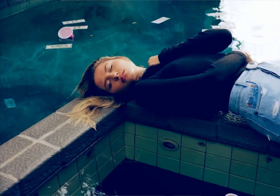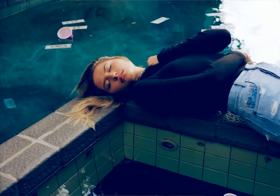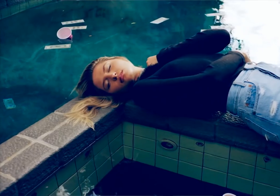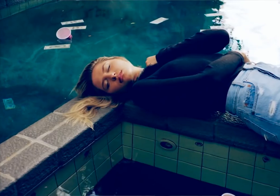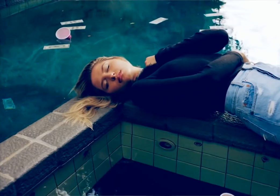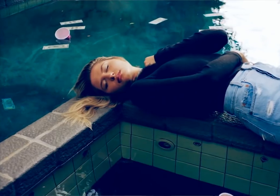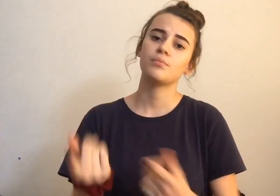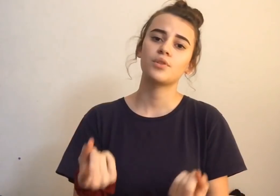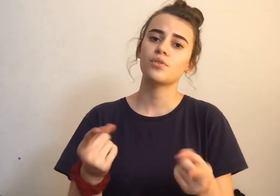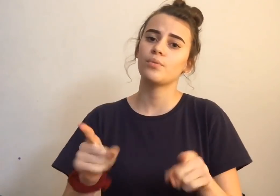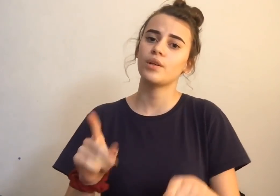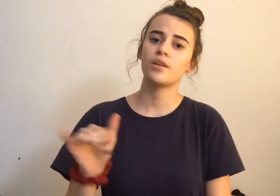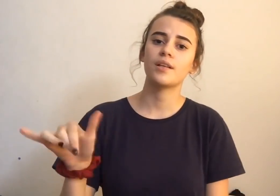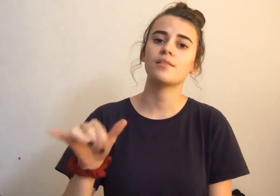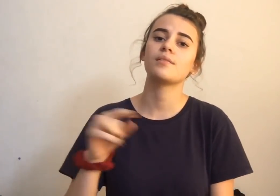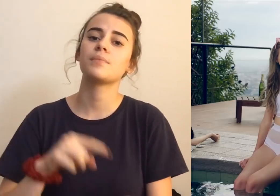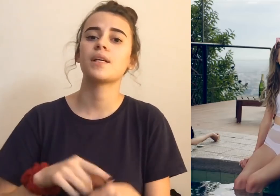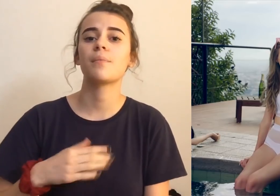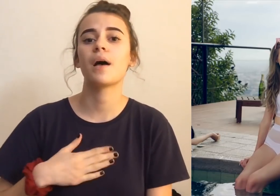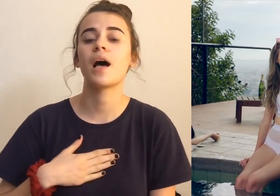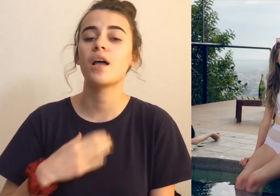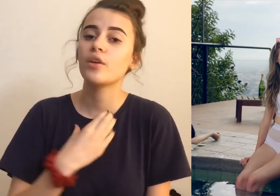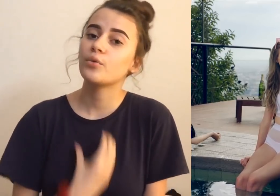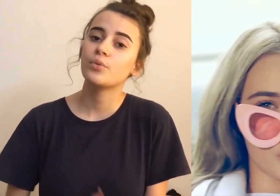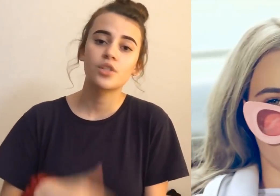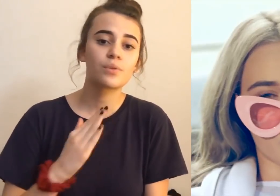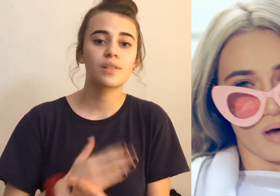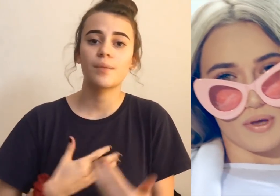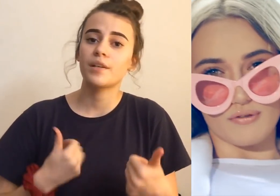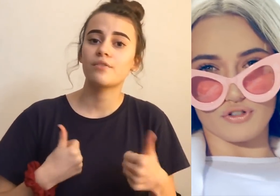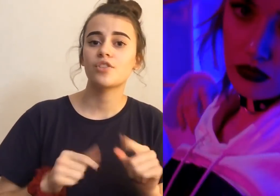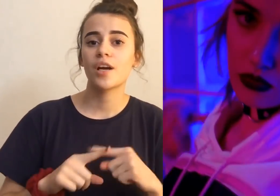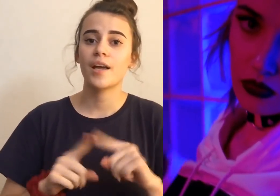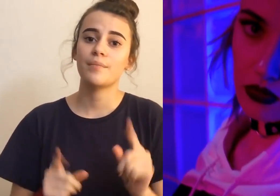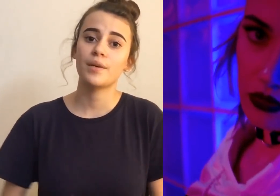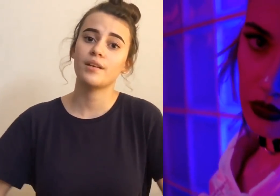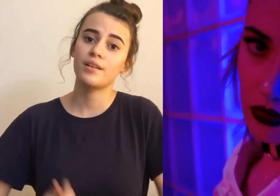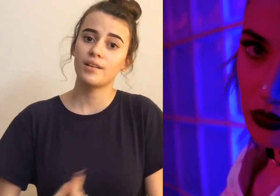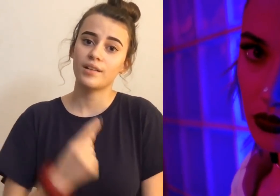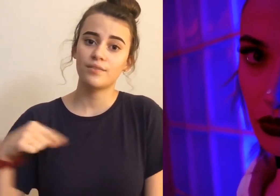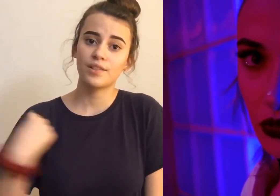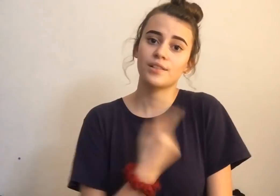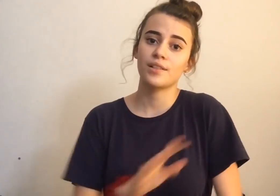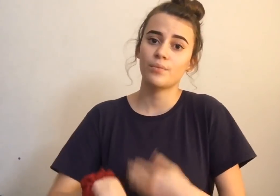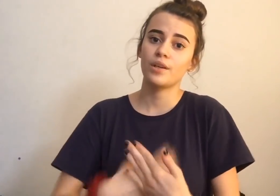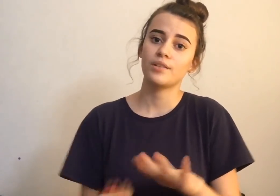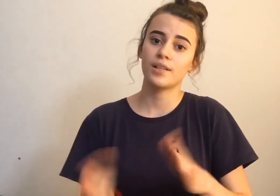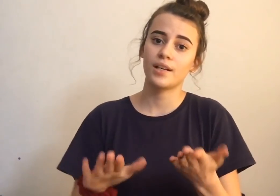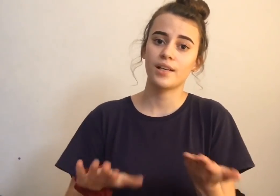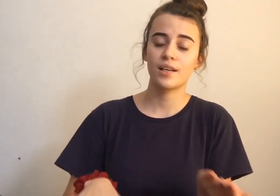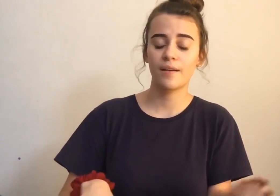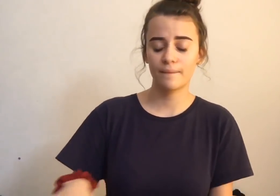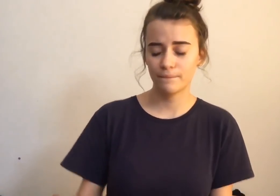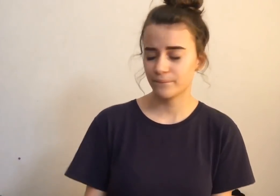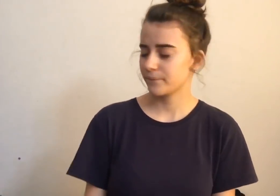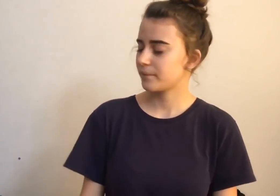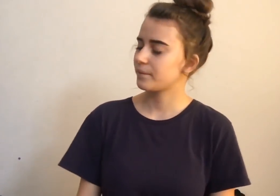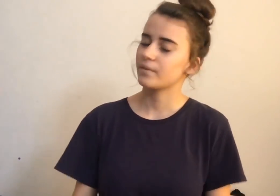thoughts in my mind. Too much going on at the same time. I wish it would stop and I've tried, but life just sucks and we all